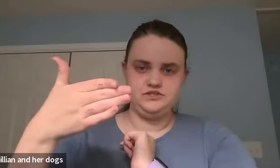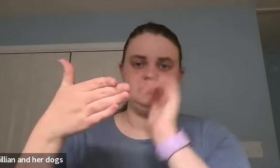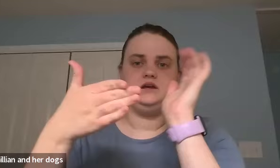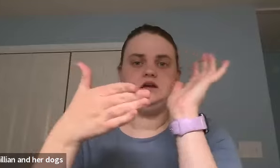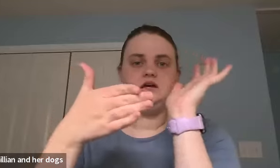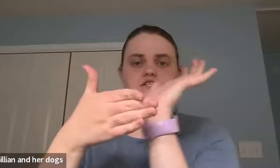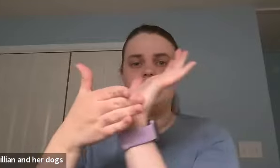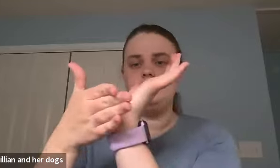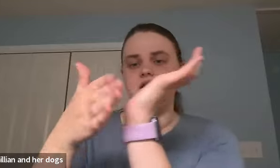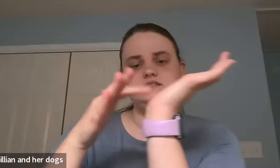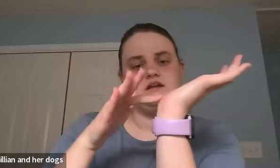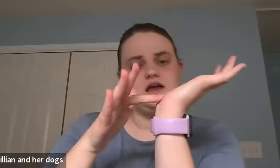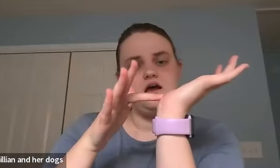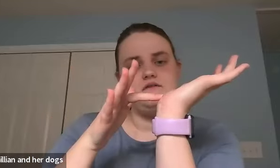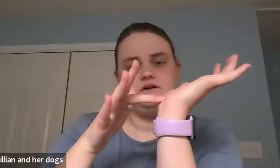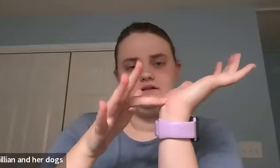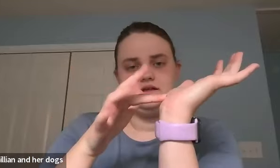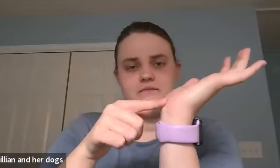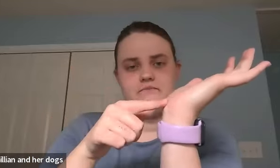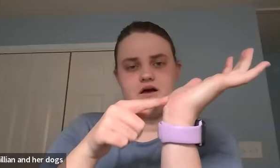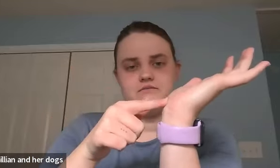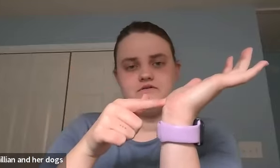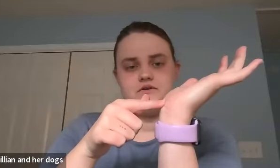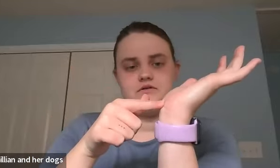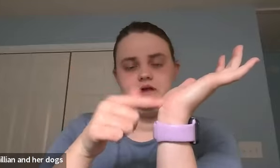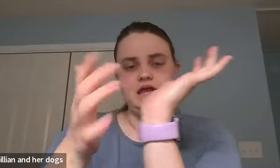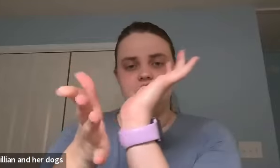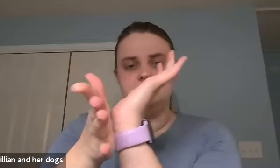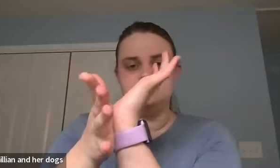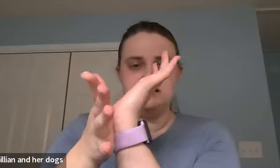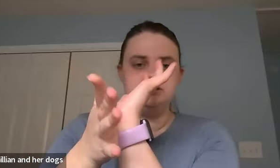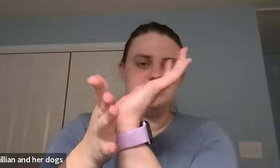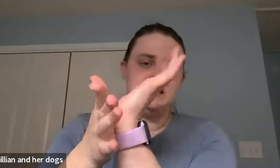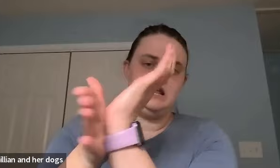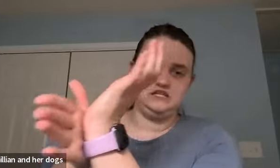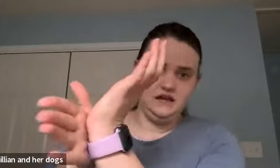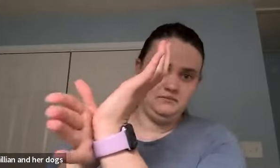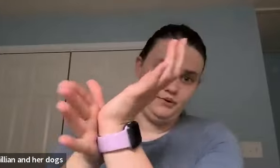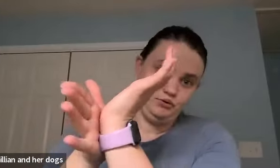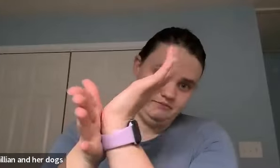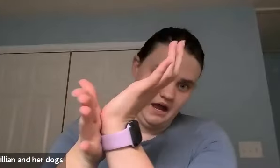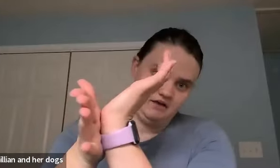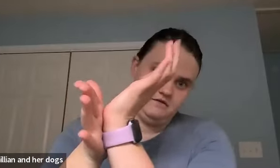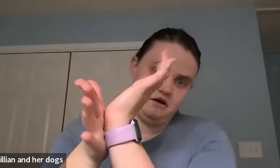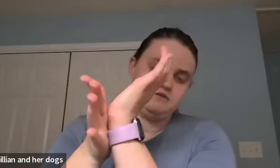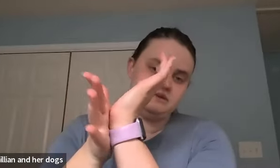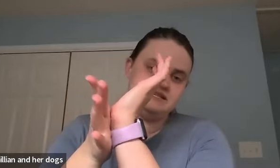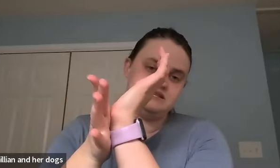motion. Dominant is going to have like the bottom of your hand touch, and it's kind of pulled back far. And the reason is